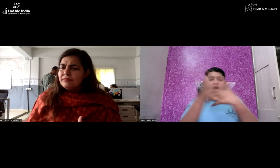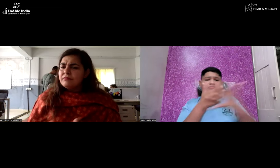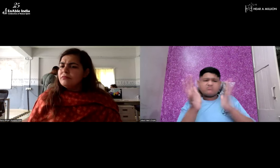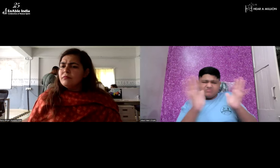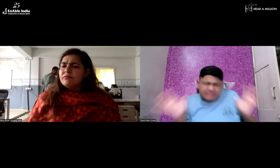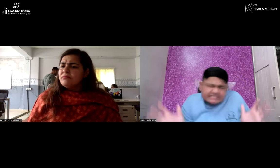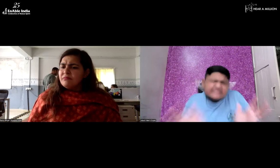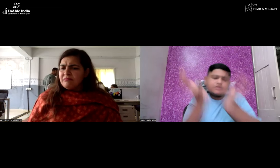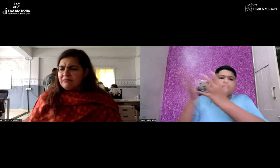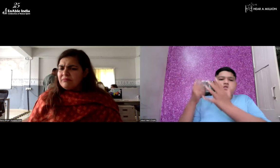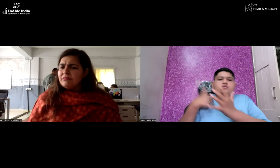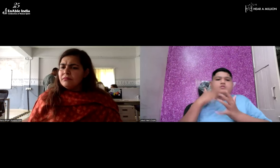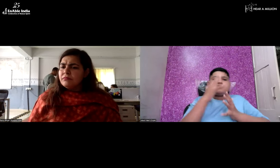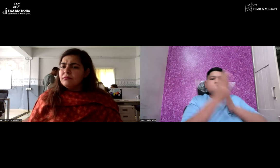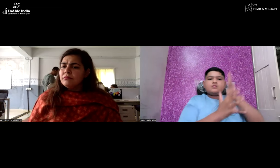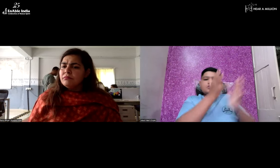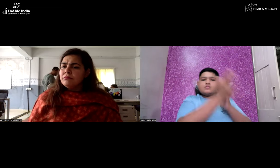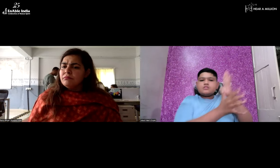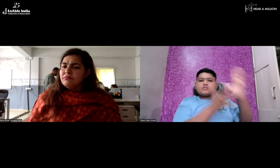Yes.